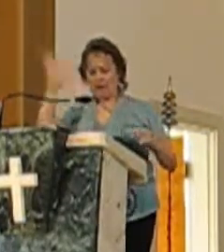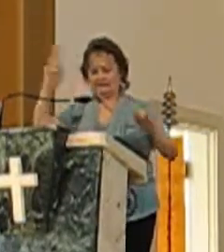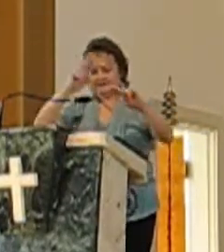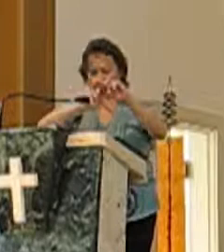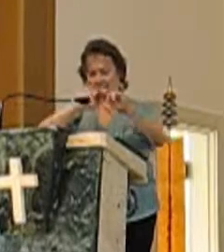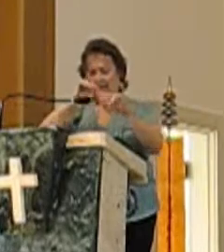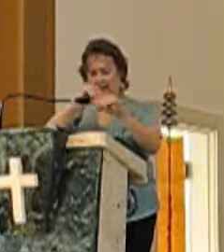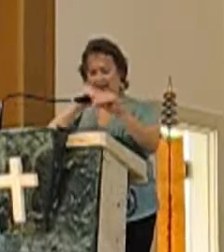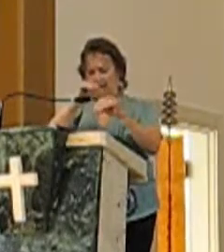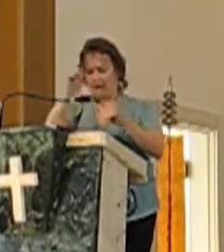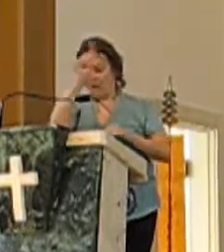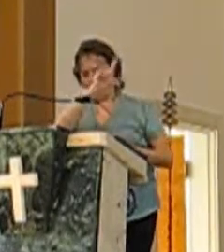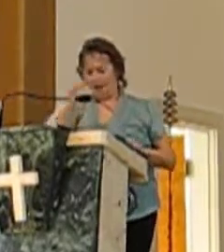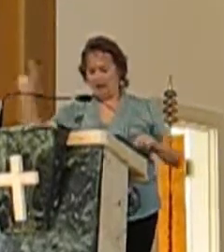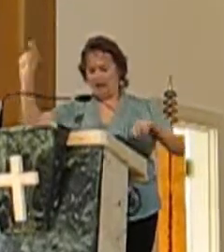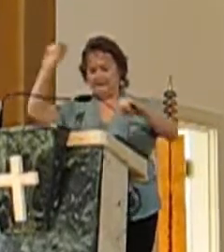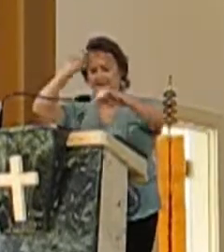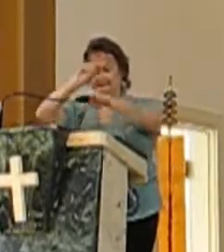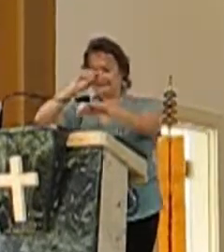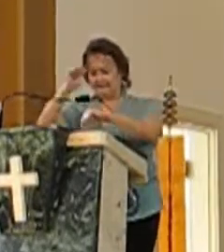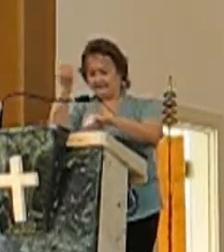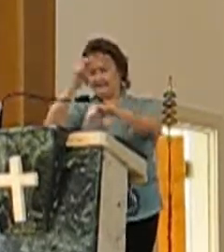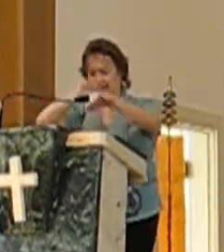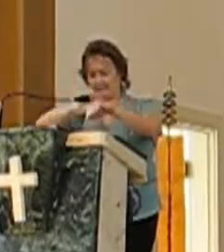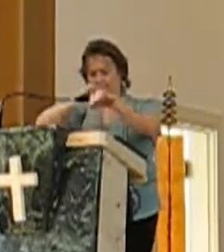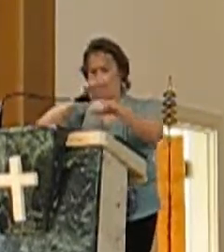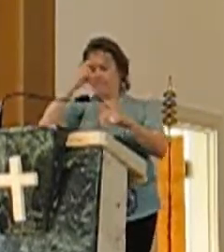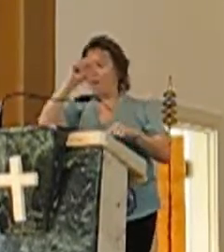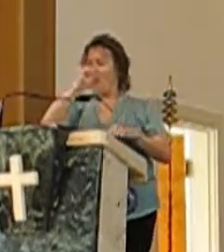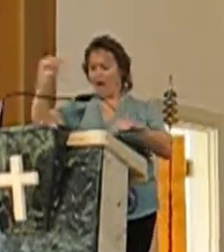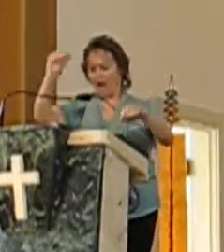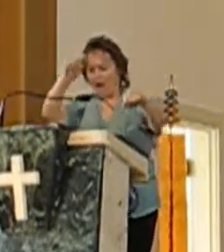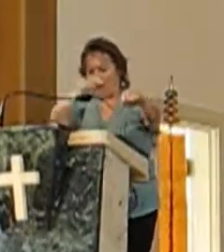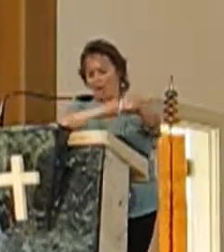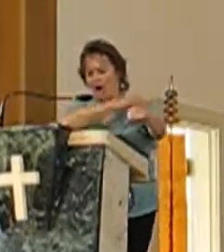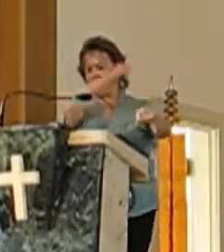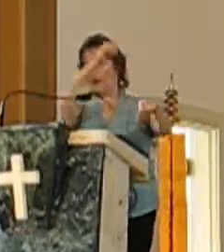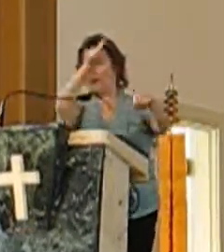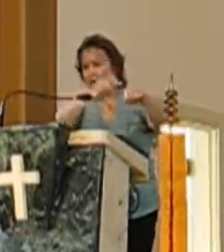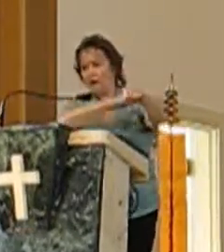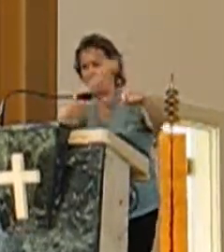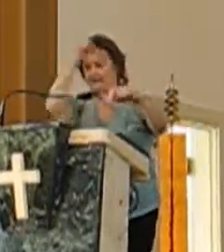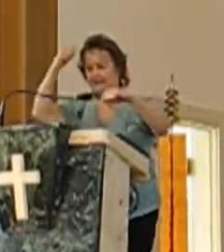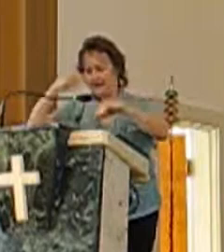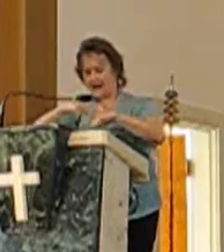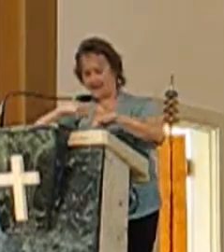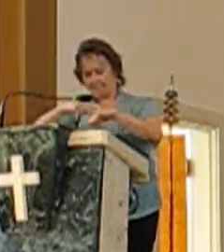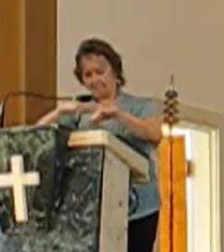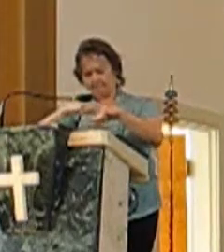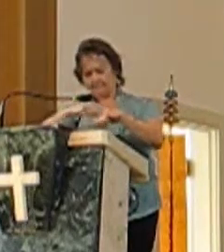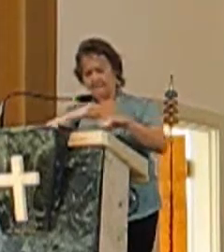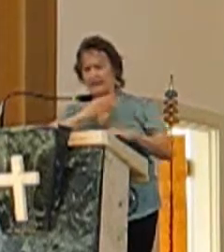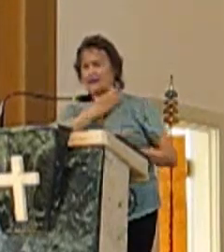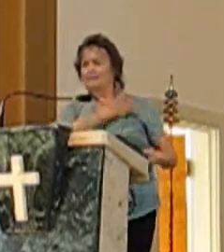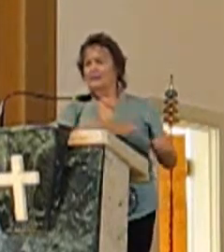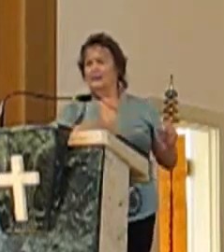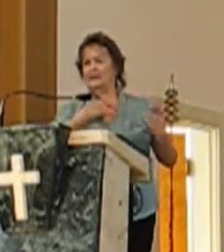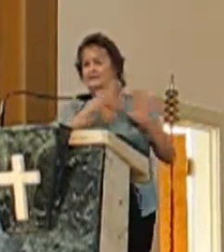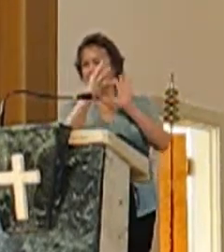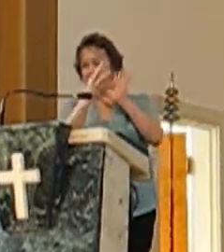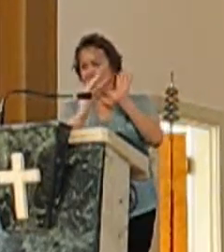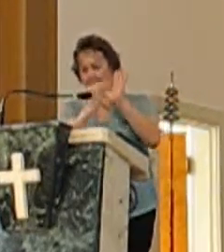and this sin in the Lord's temple has all gone upon a time.